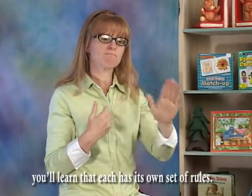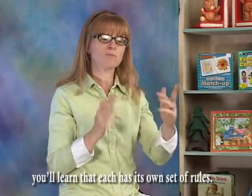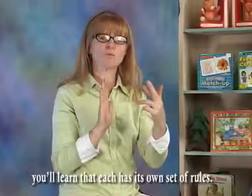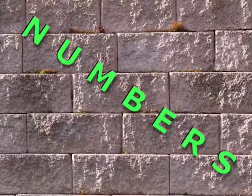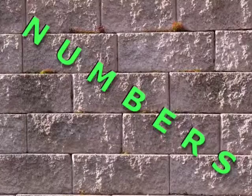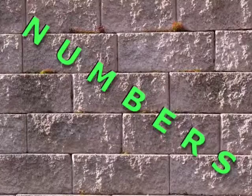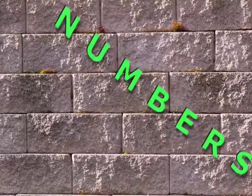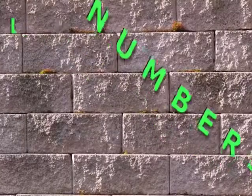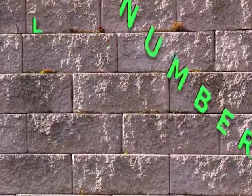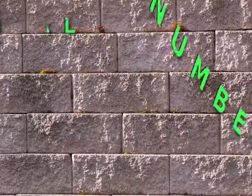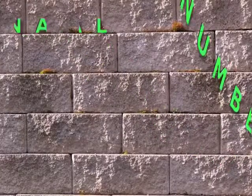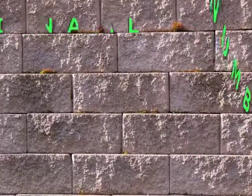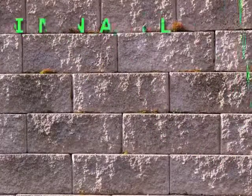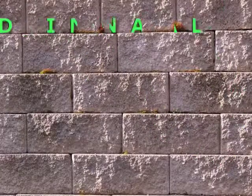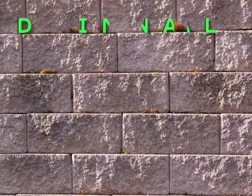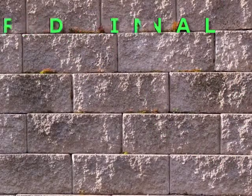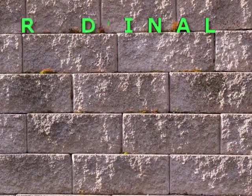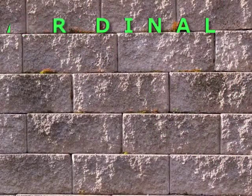rules.